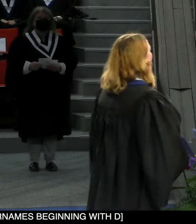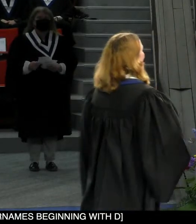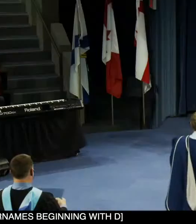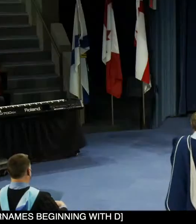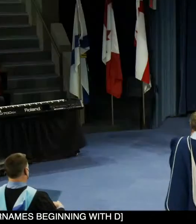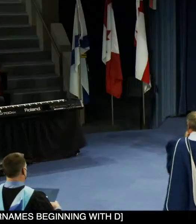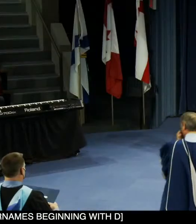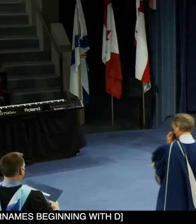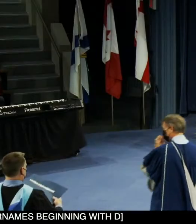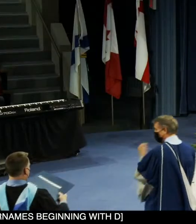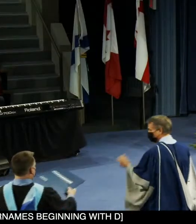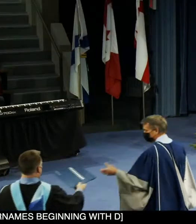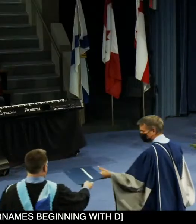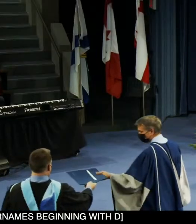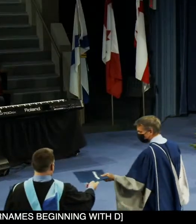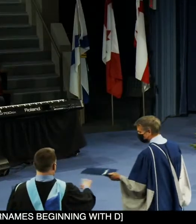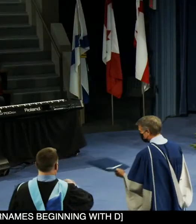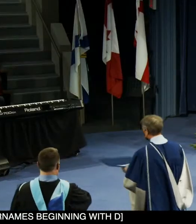Benjamin Faulkner.